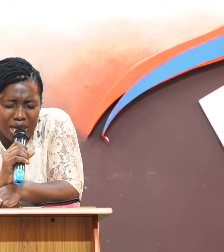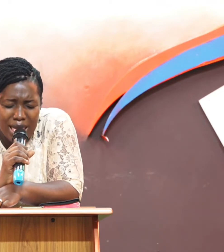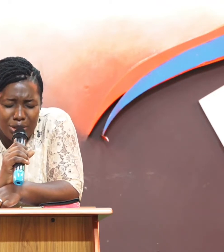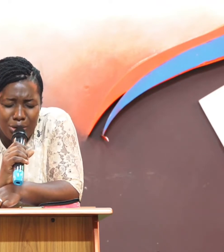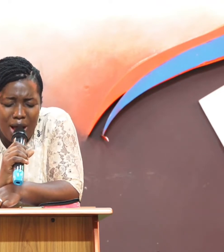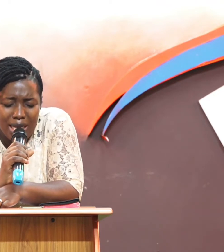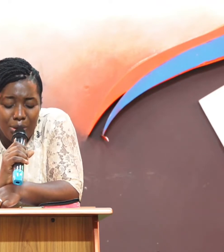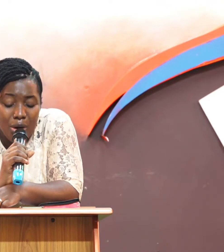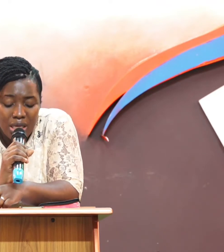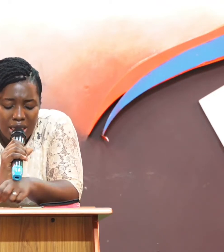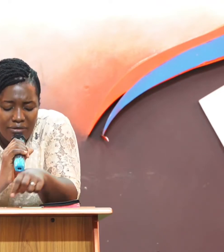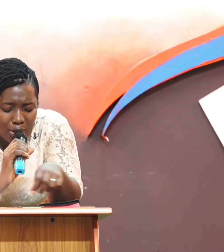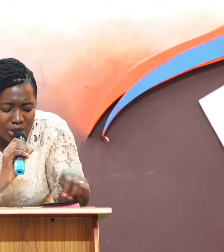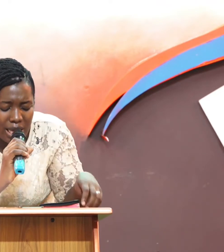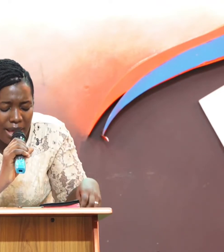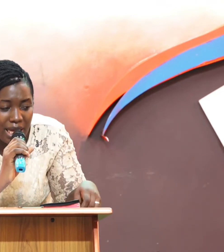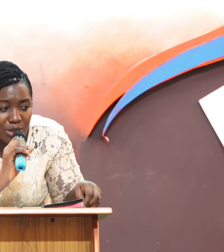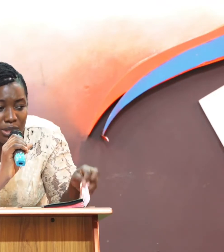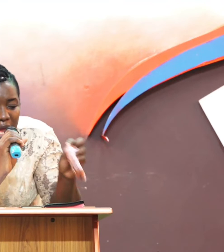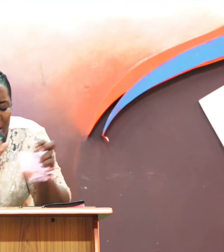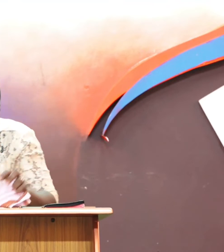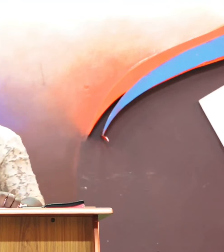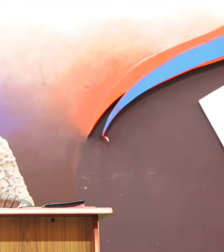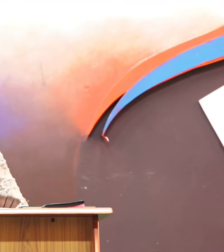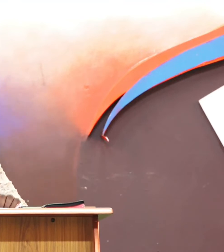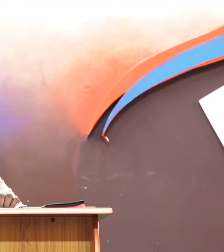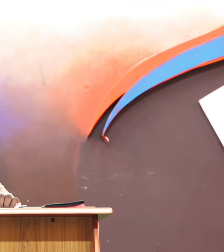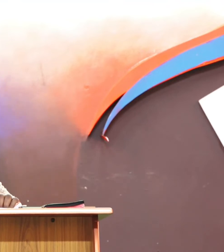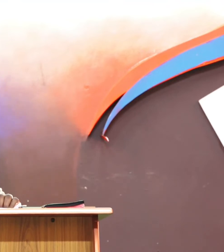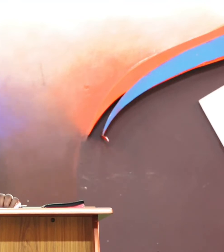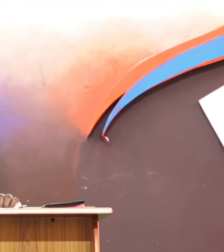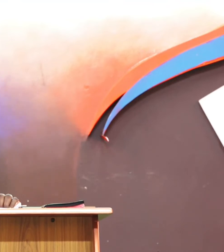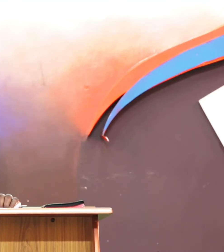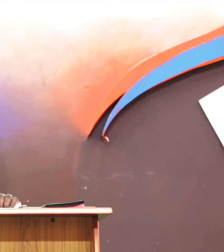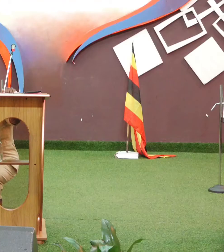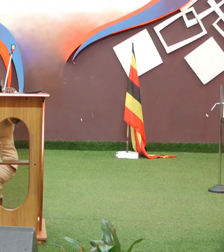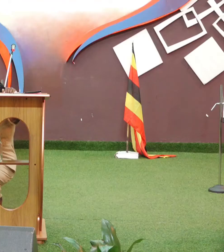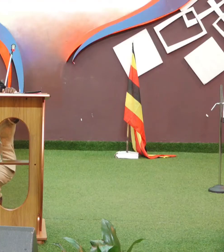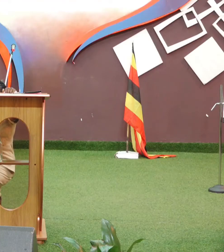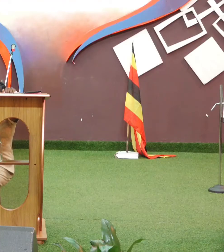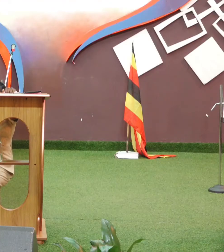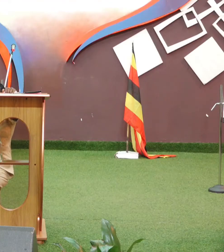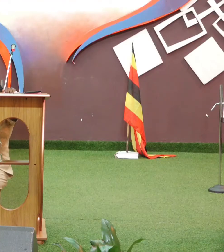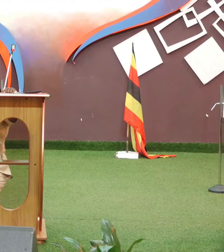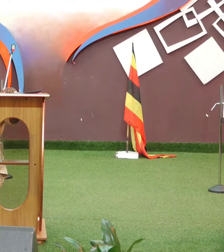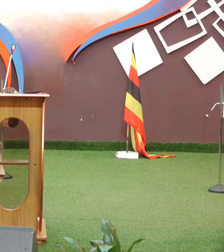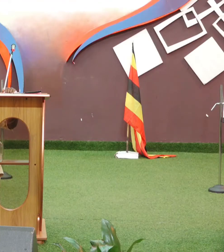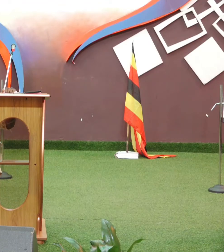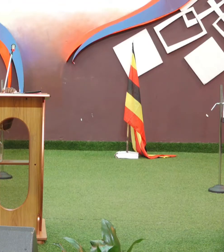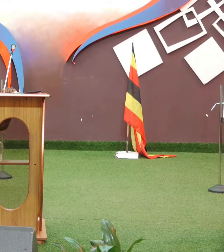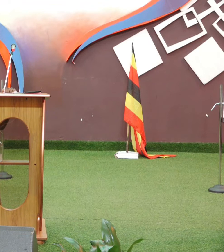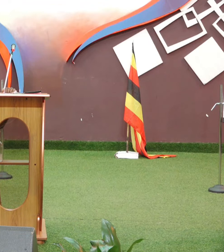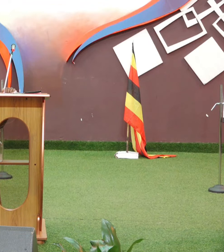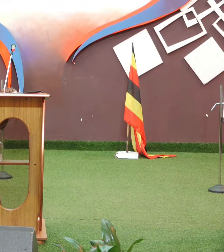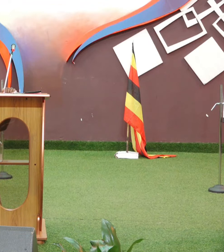kyenva nkwegayirira olwaleero kyenva nkusaba i Katonda ayinza ebintu byonna munnange olongoosa omutima gwange Yesu